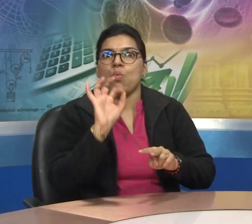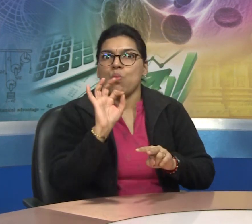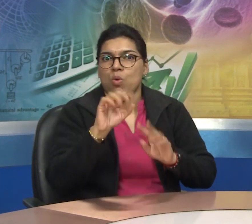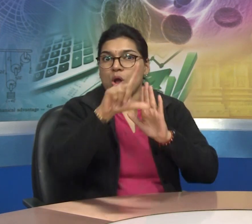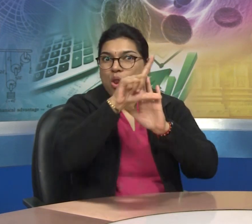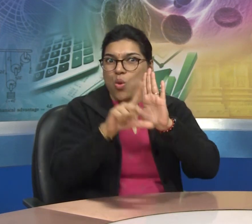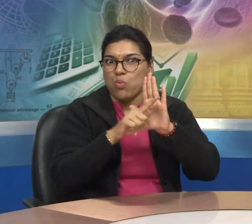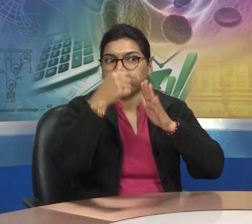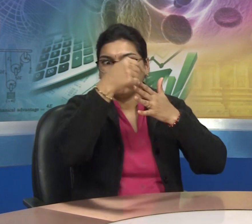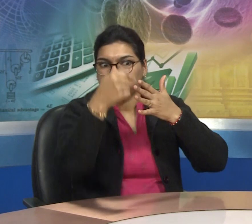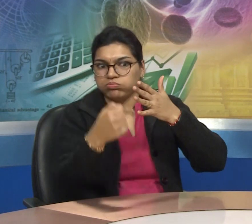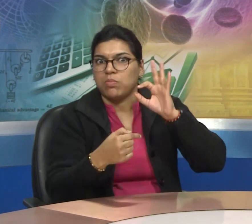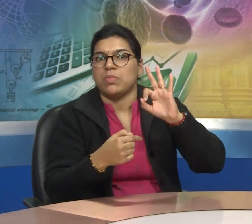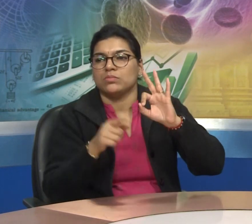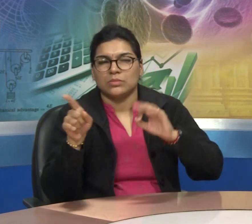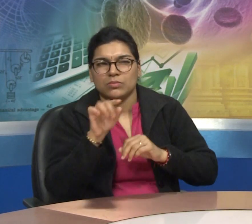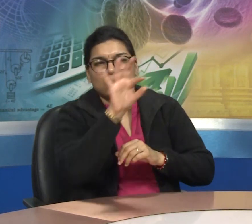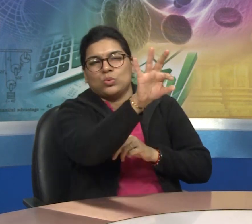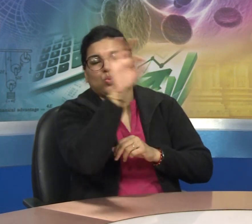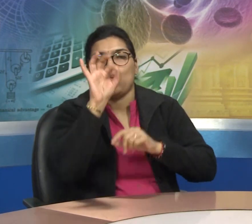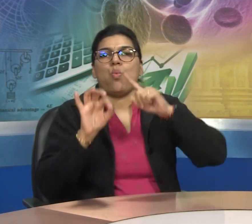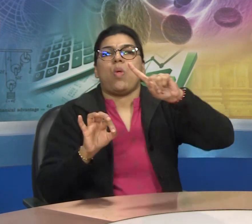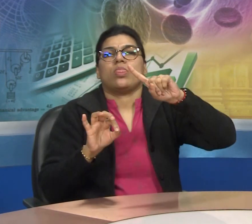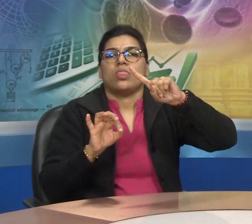he owes the first law.